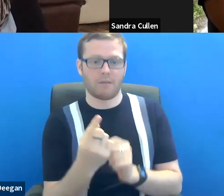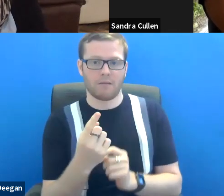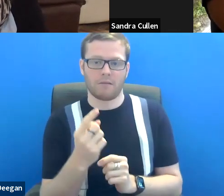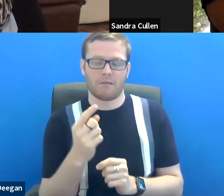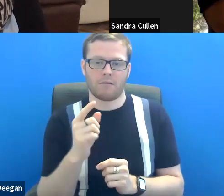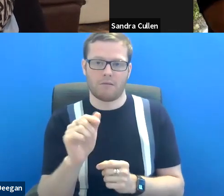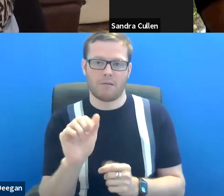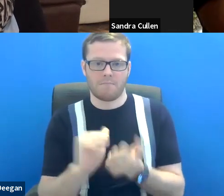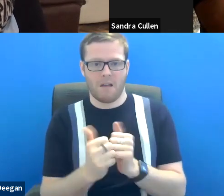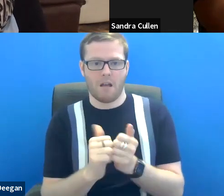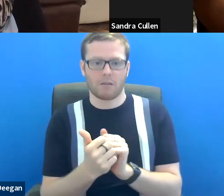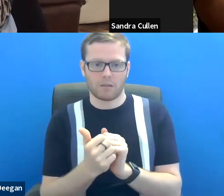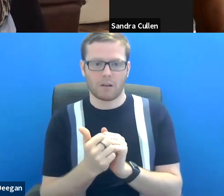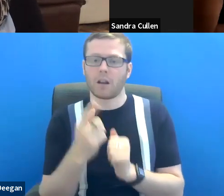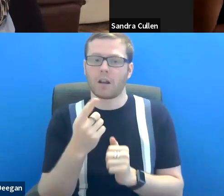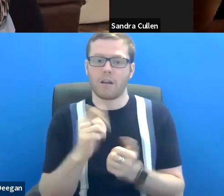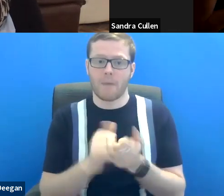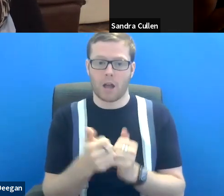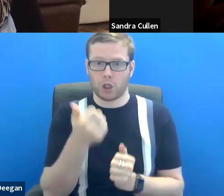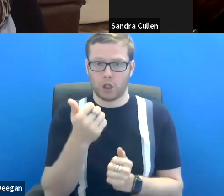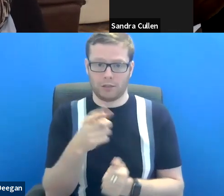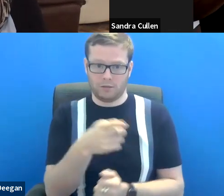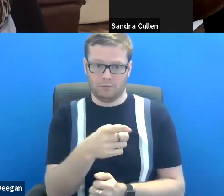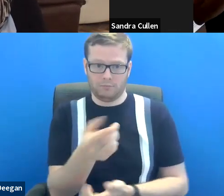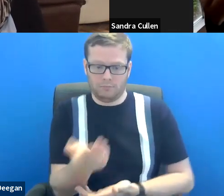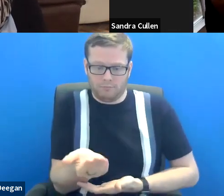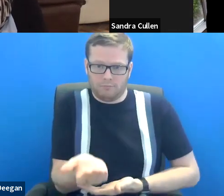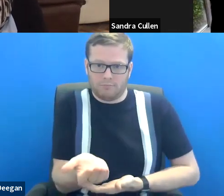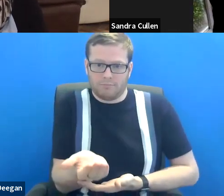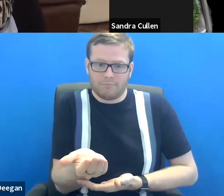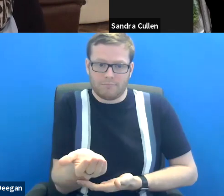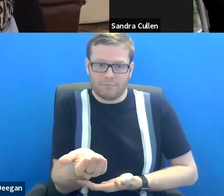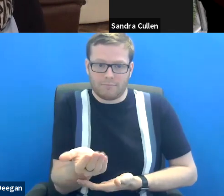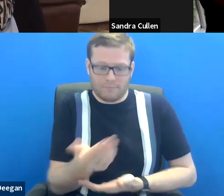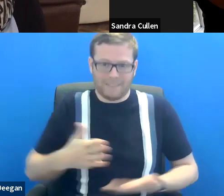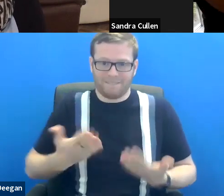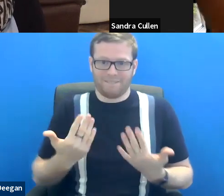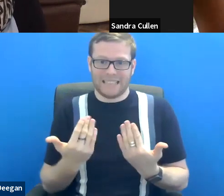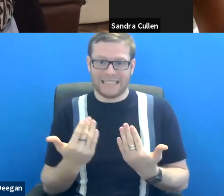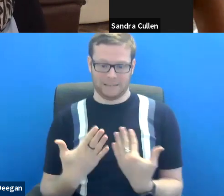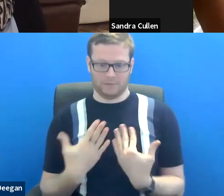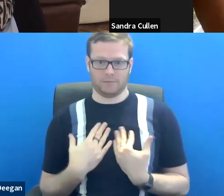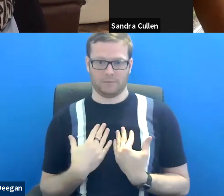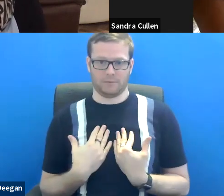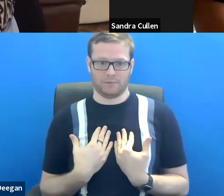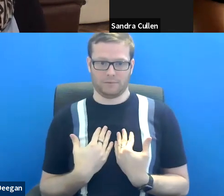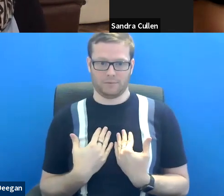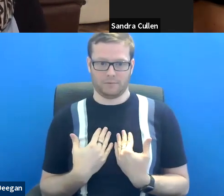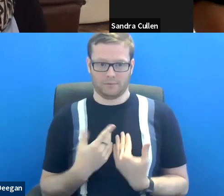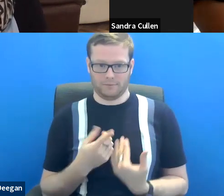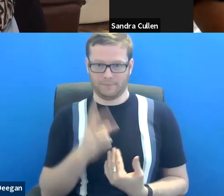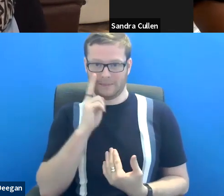with your partner would be put baby little feet like this against the chest. As you can